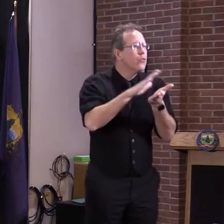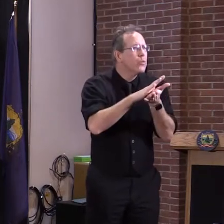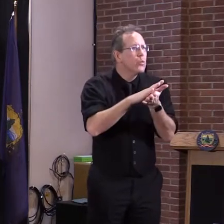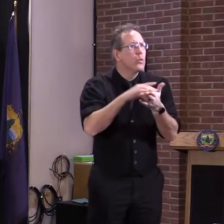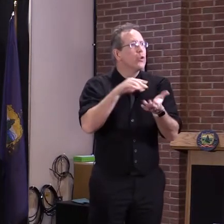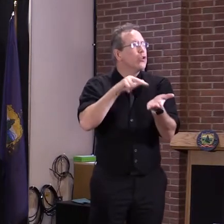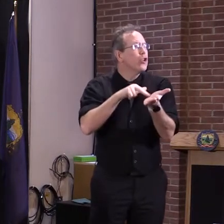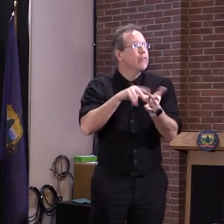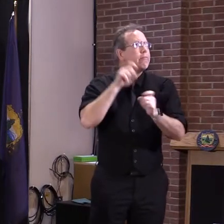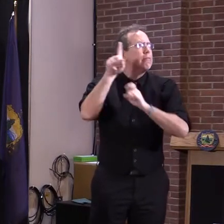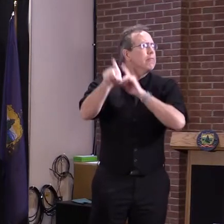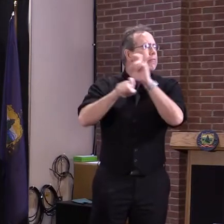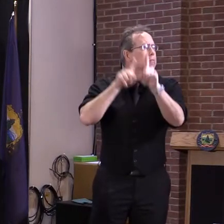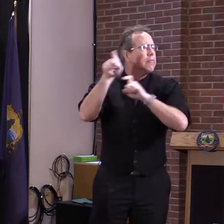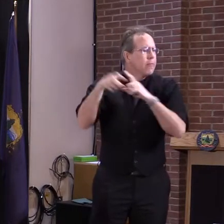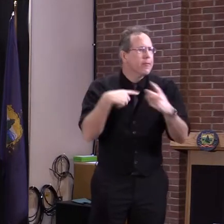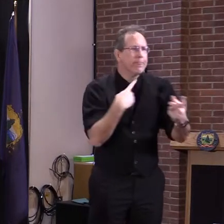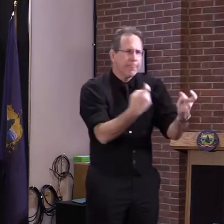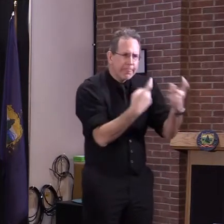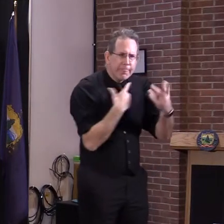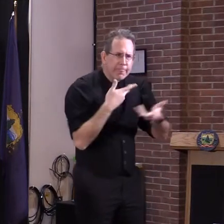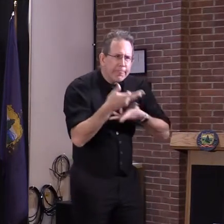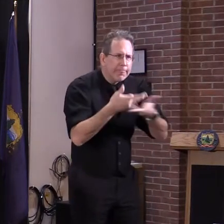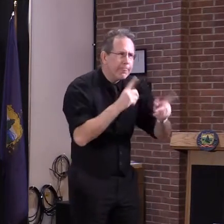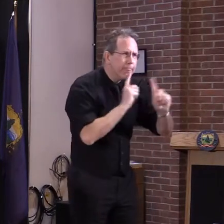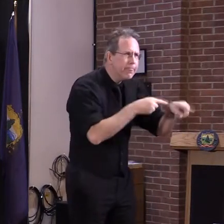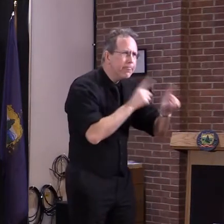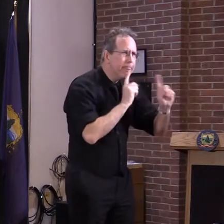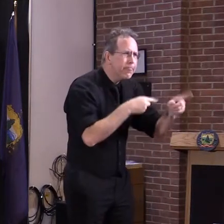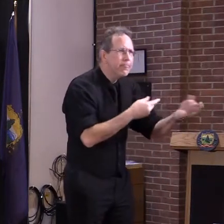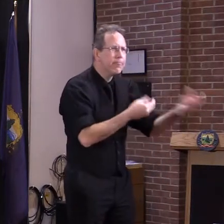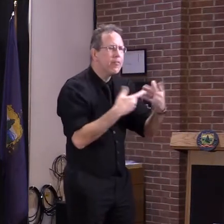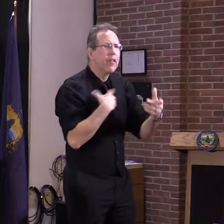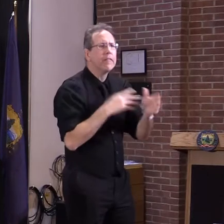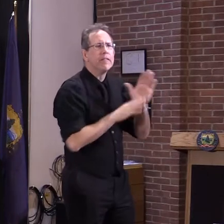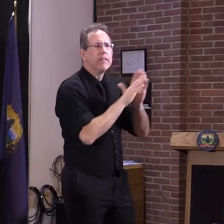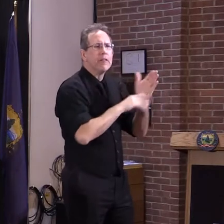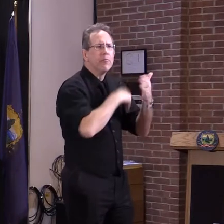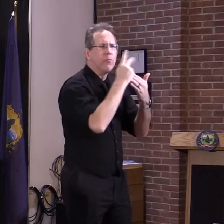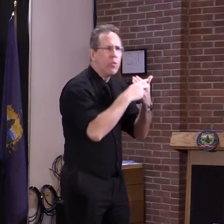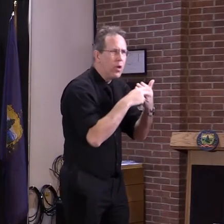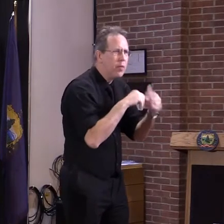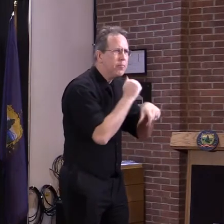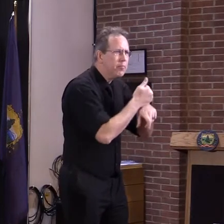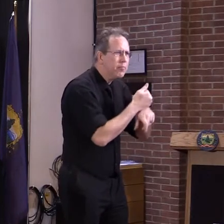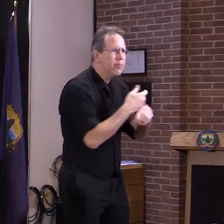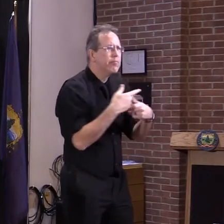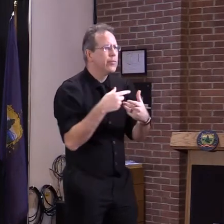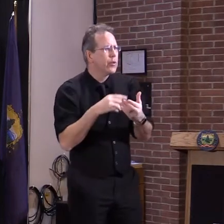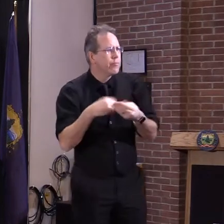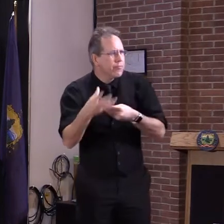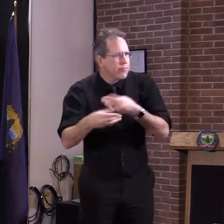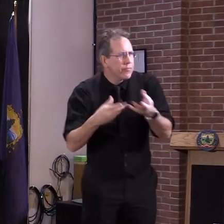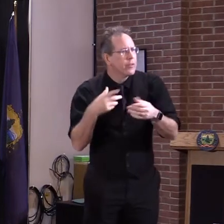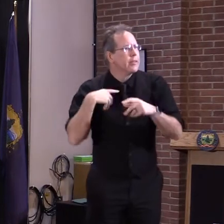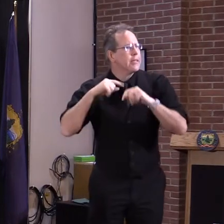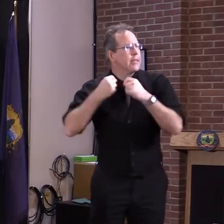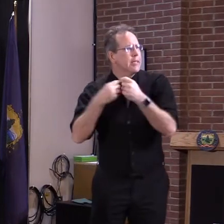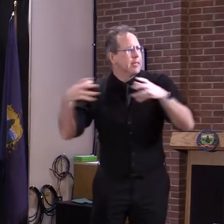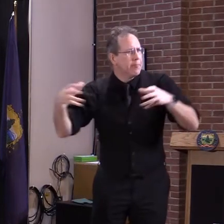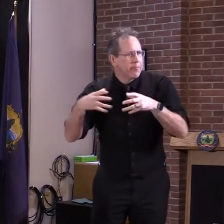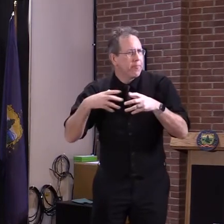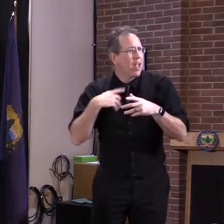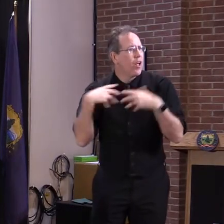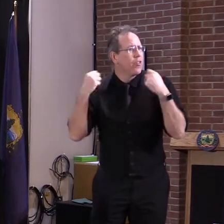directly involved in implementing the new program. We take these questions back to our team along with the team of the Health Department, and we compile them and then publish them in the